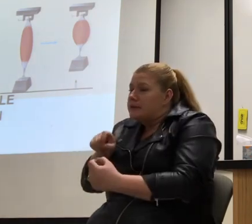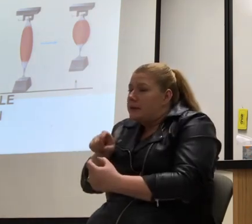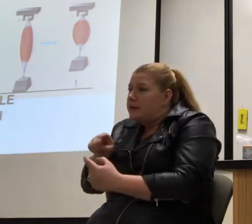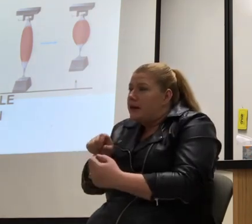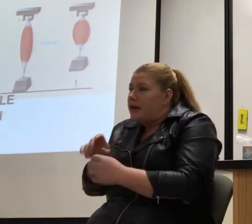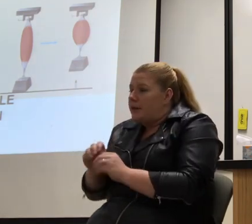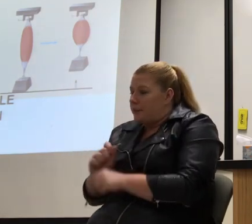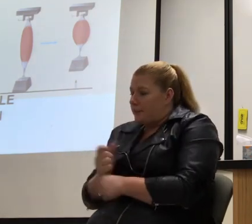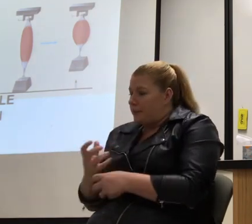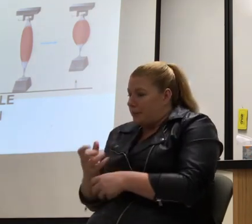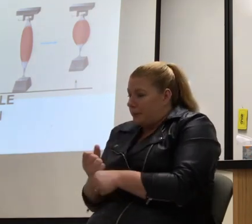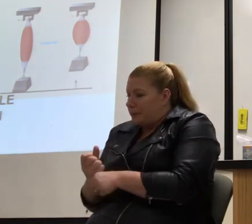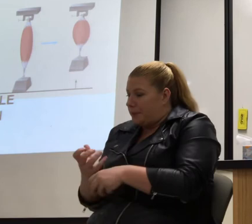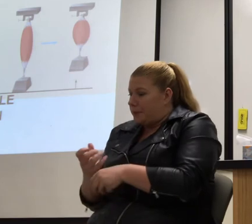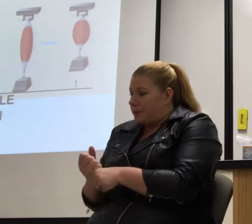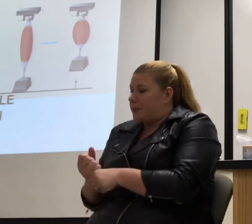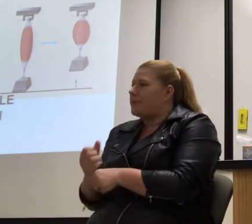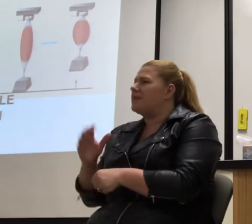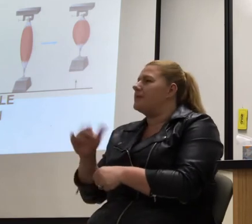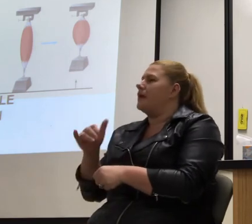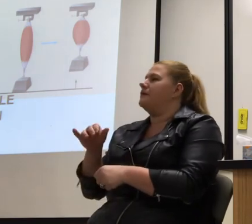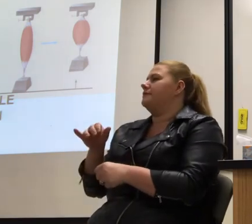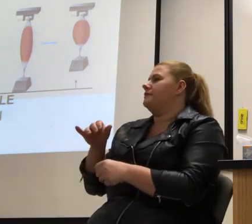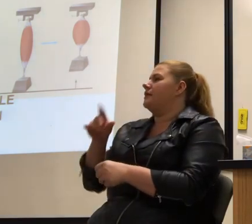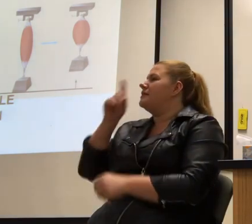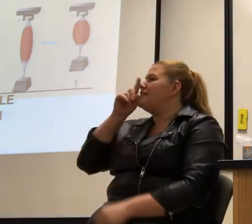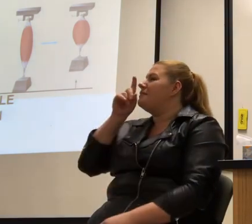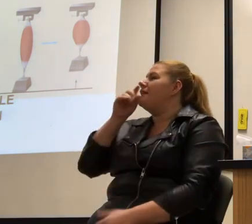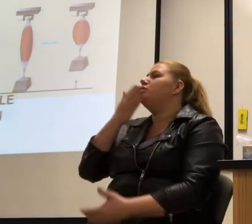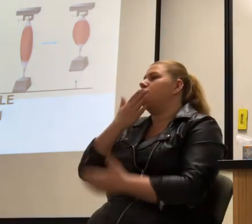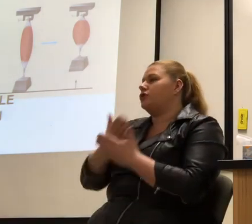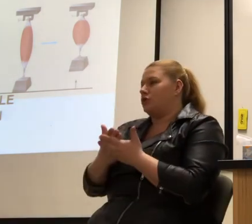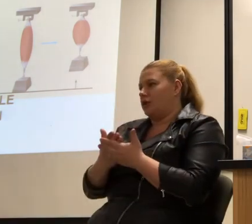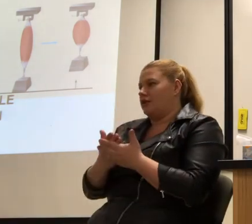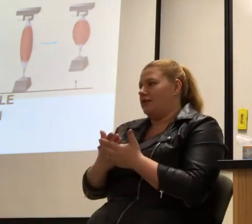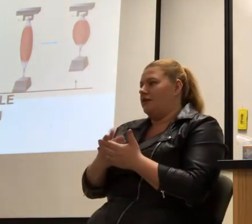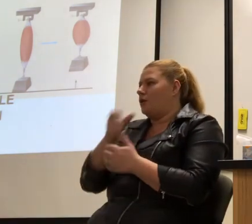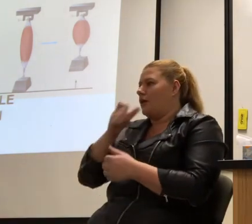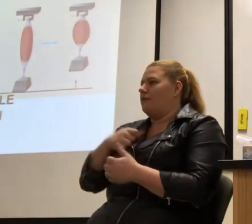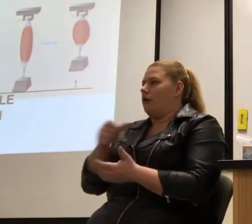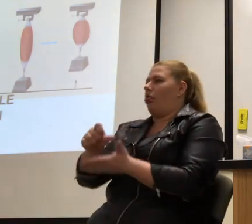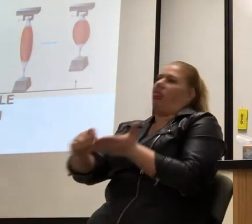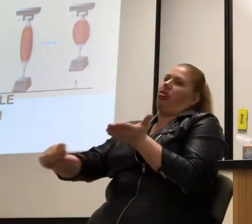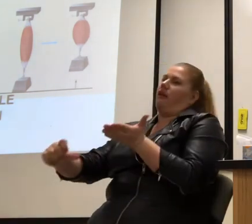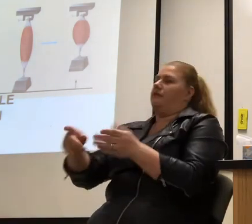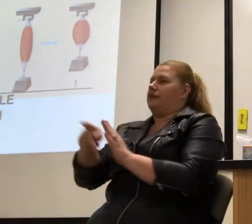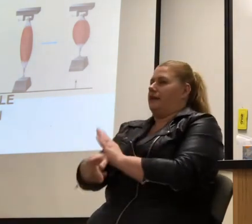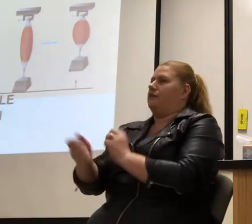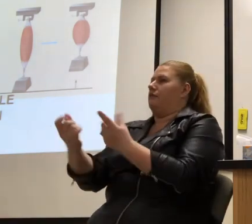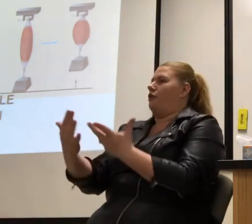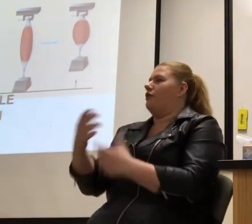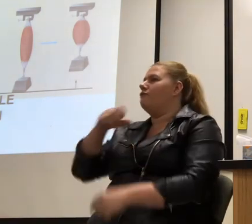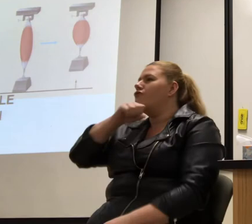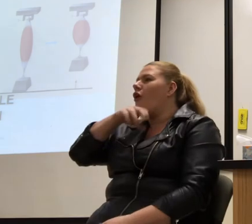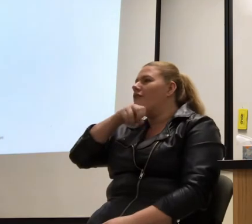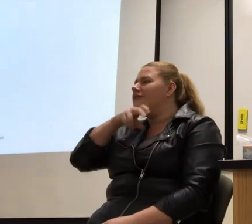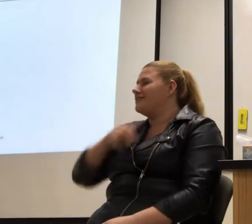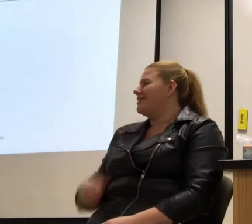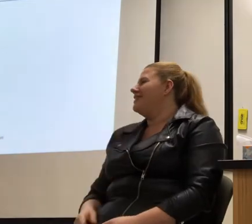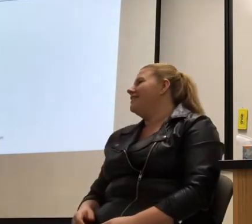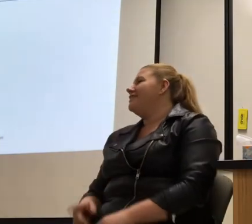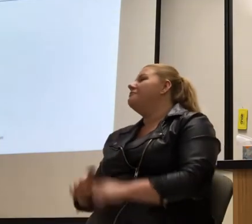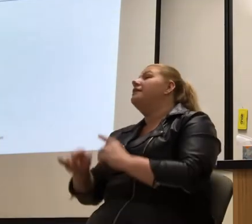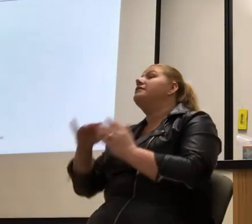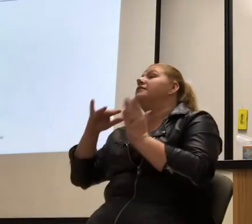The simulations are pretty good to teach the concepts without having to sacrifice rocks. But to study a whole muscle, you need this kind of